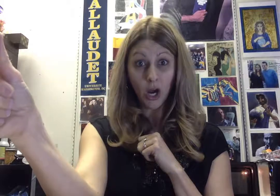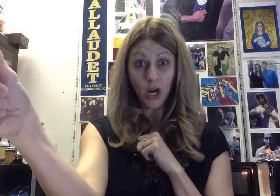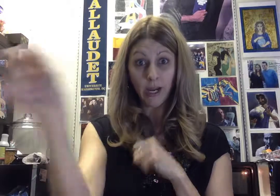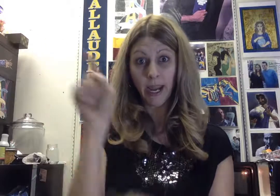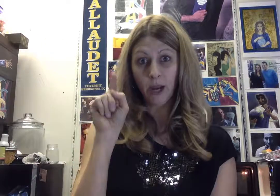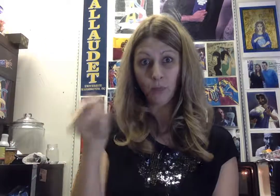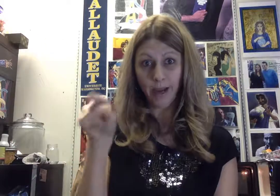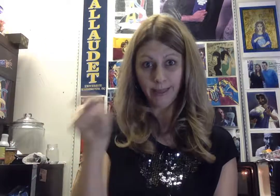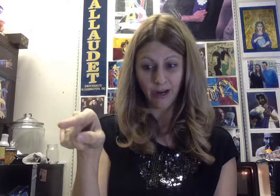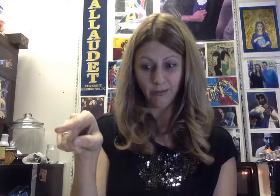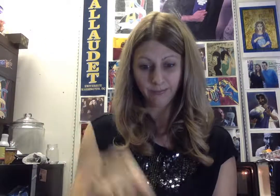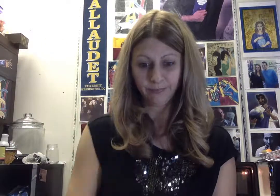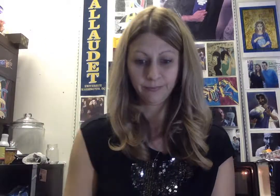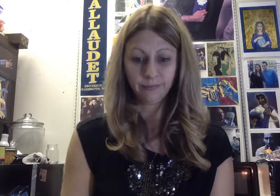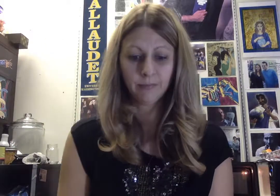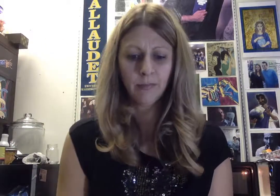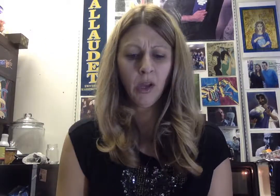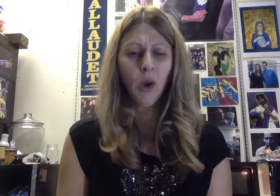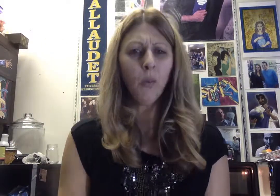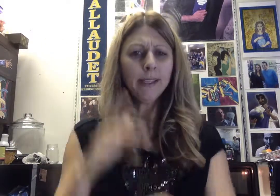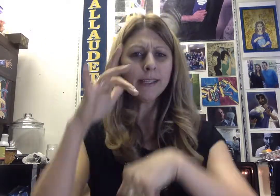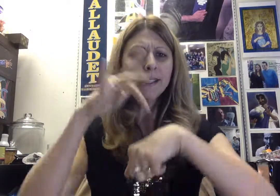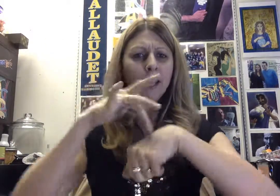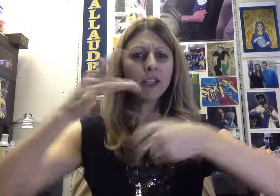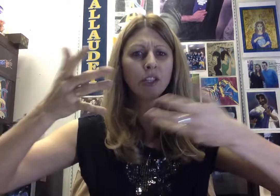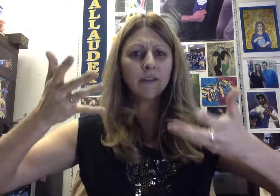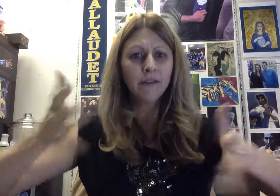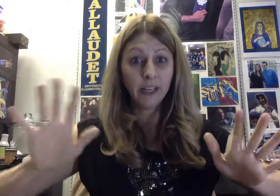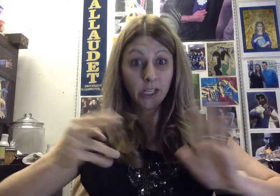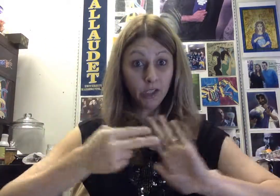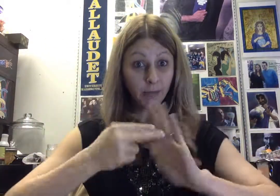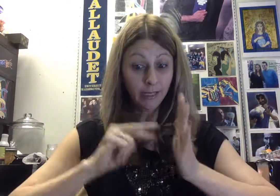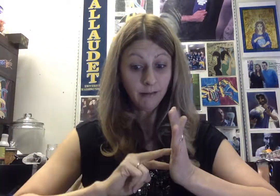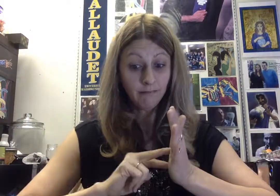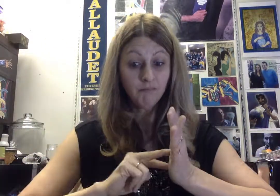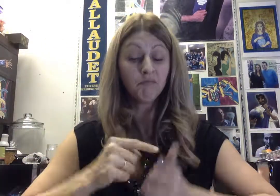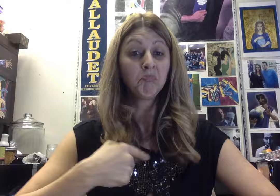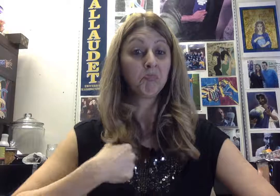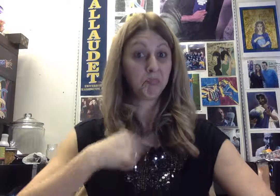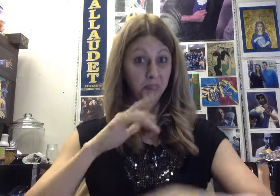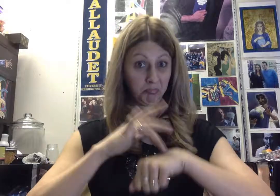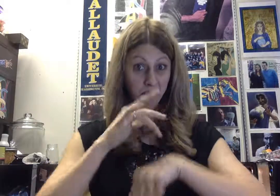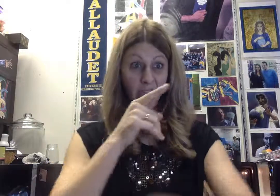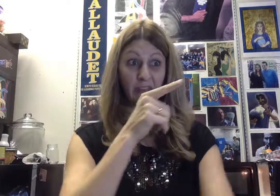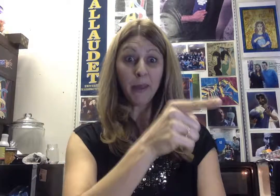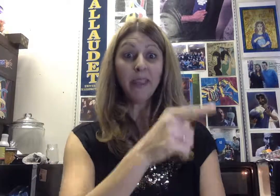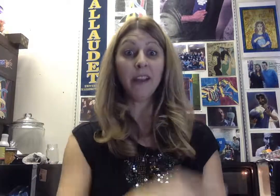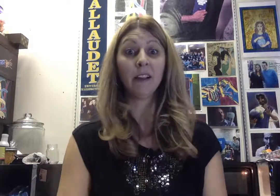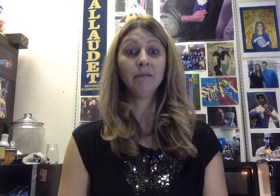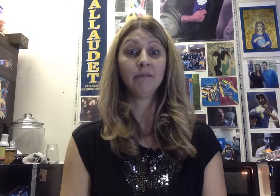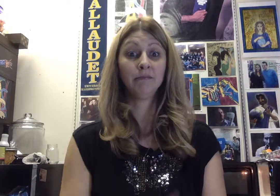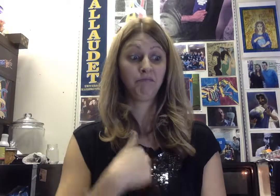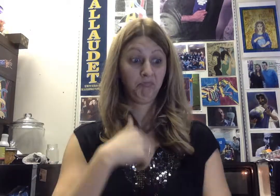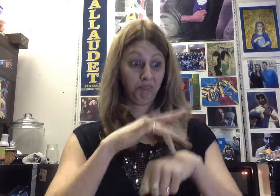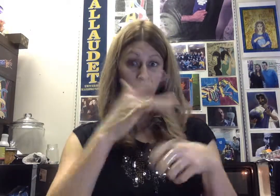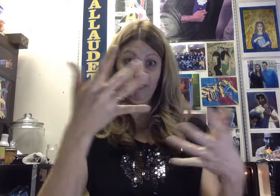far, and right there. What does touch finish mean? I've been there.